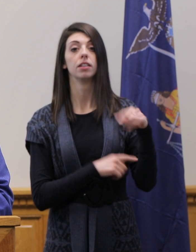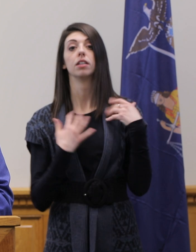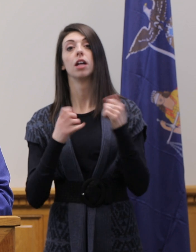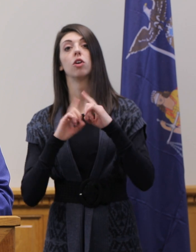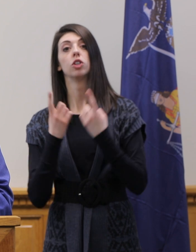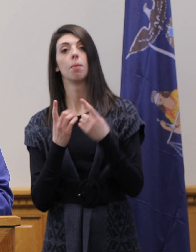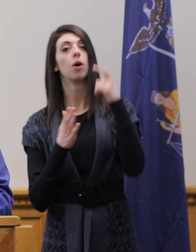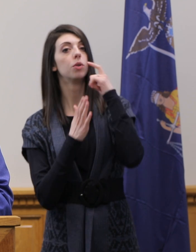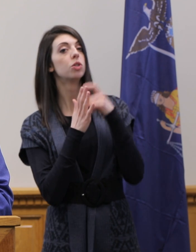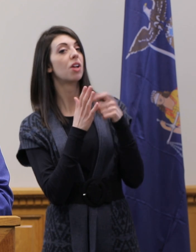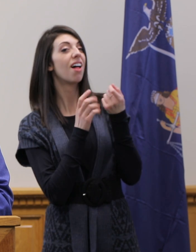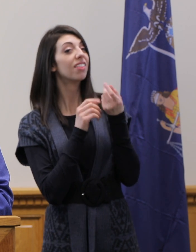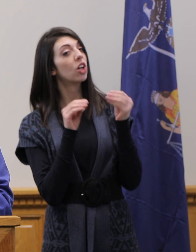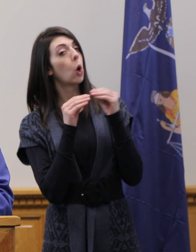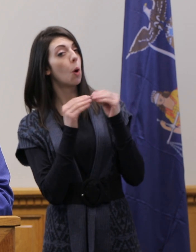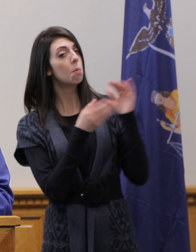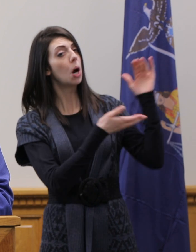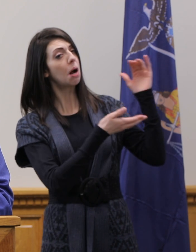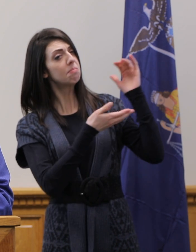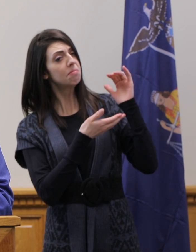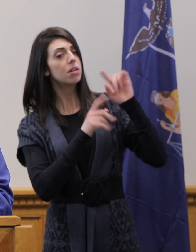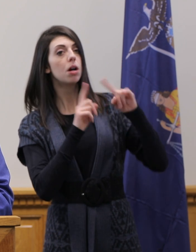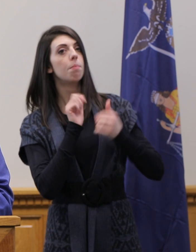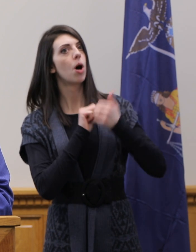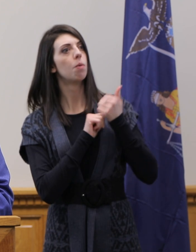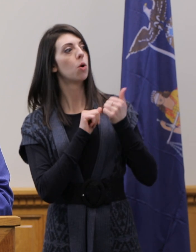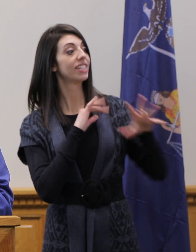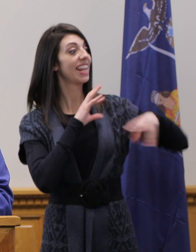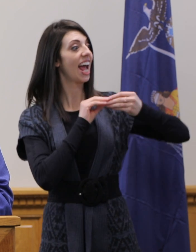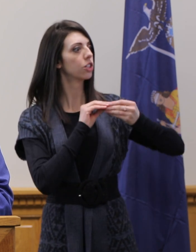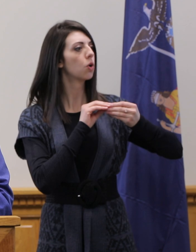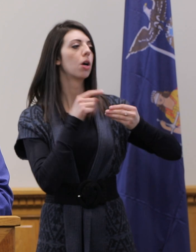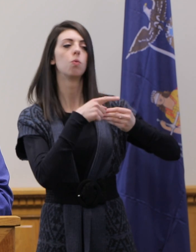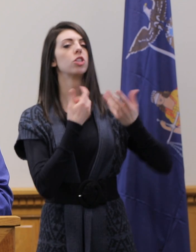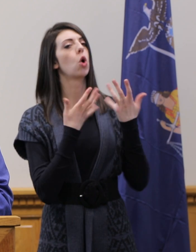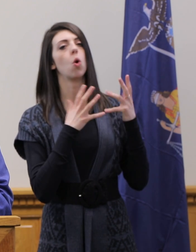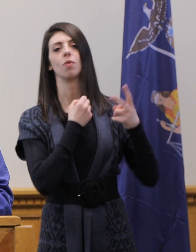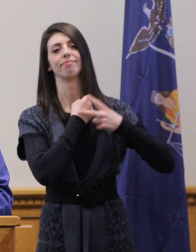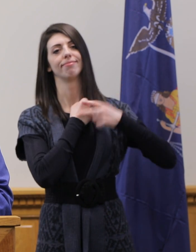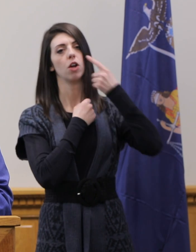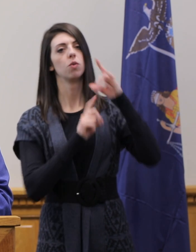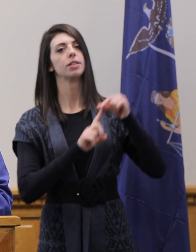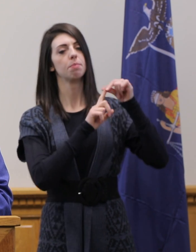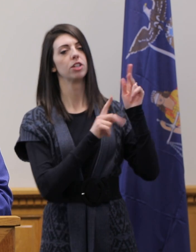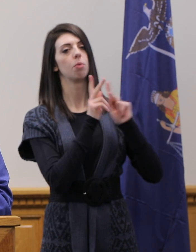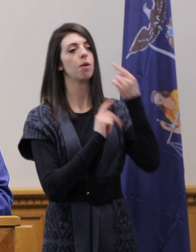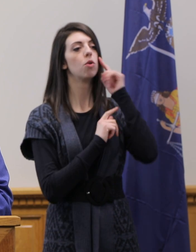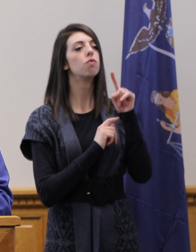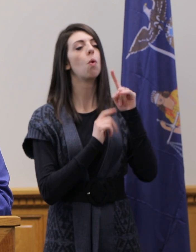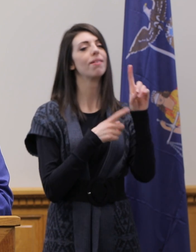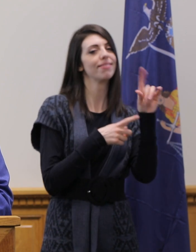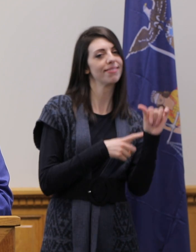seeing slightly increased vaccine supplies, but most of the additional vaccine was earmarked for a special population of vulnerable and